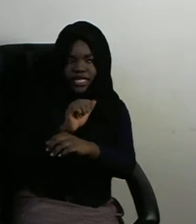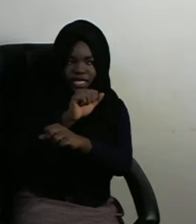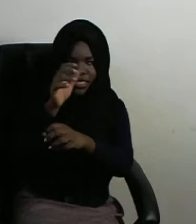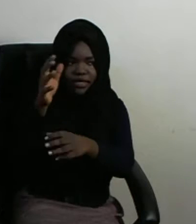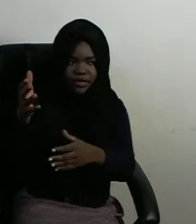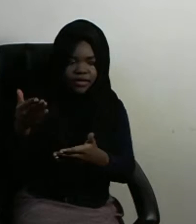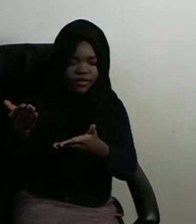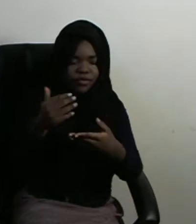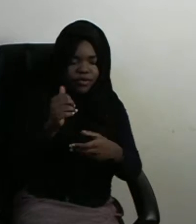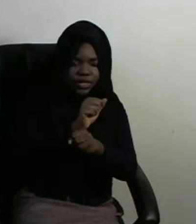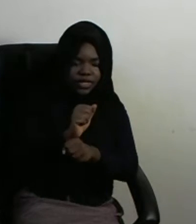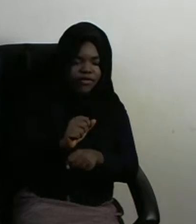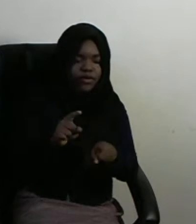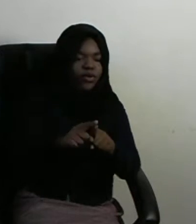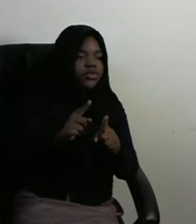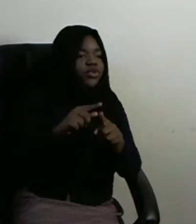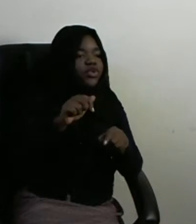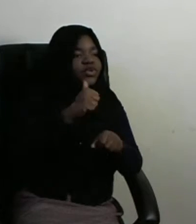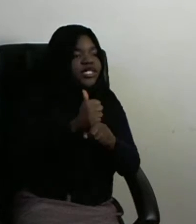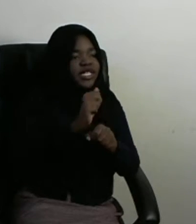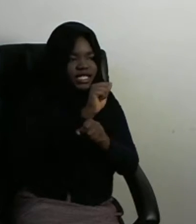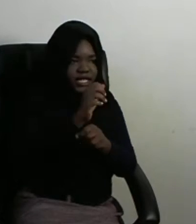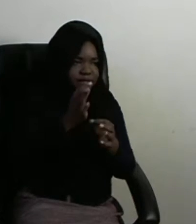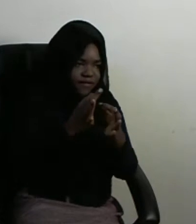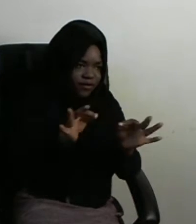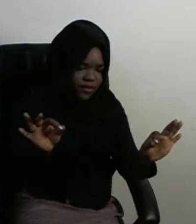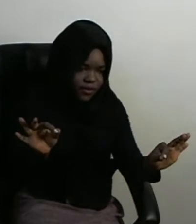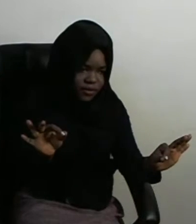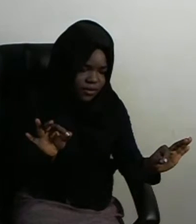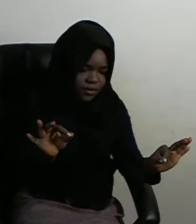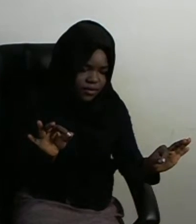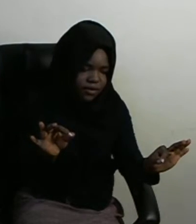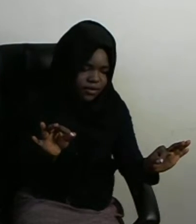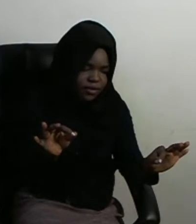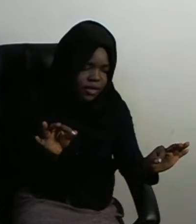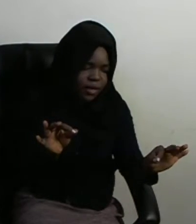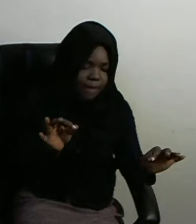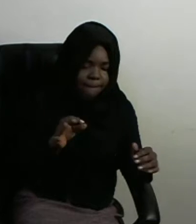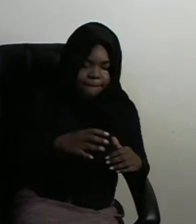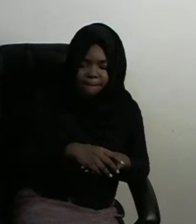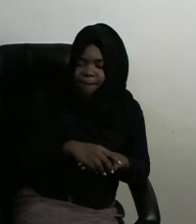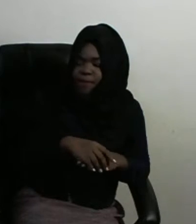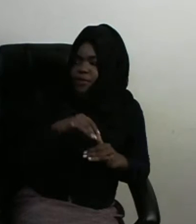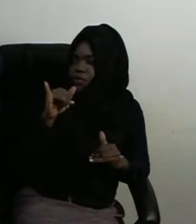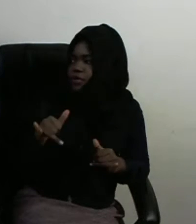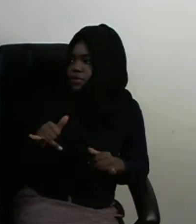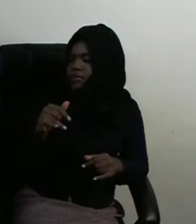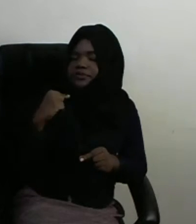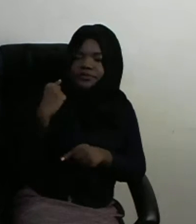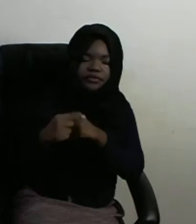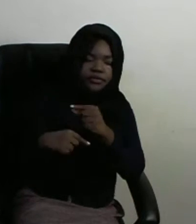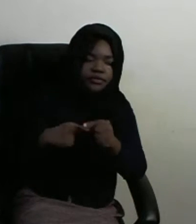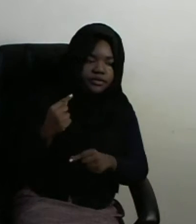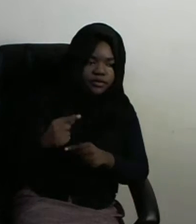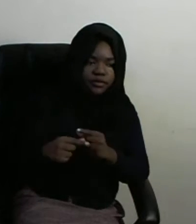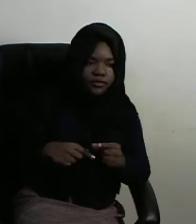enslaving and to set slaves free. So by a generation or